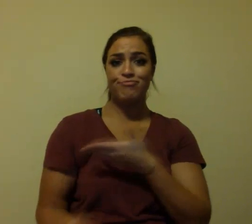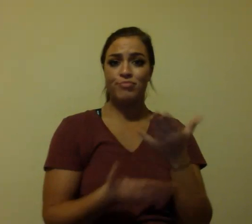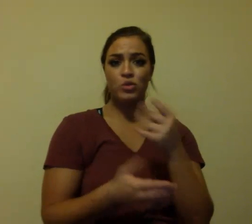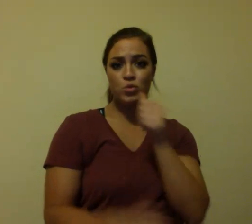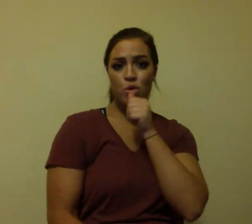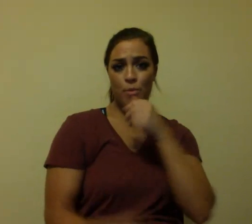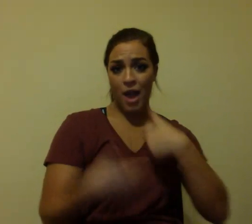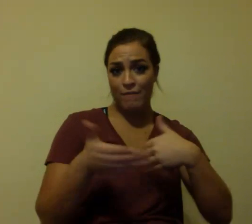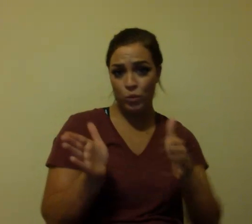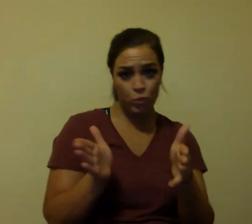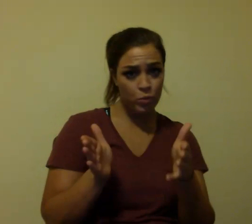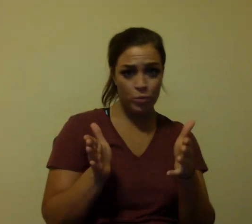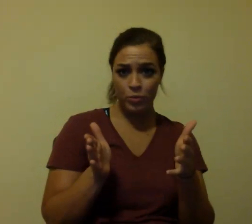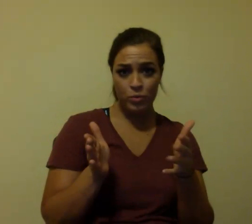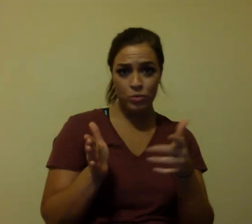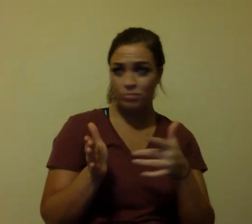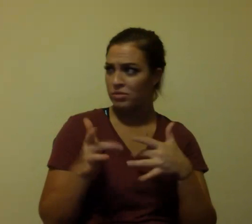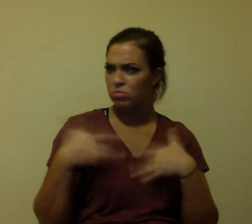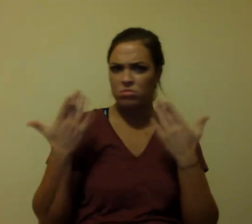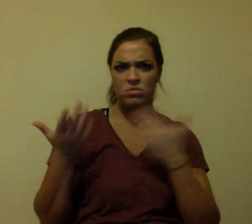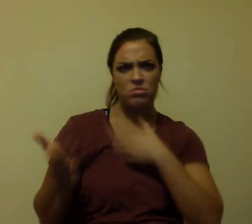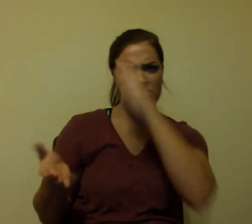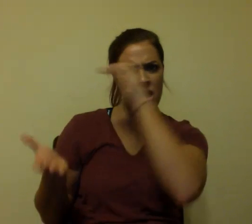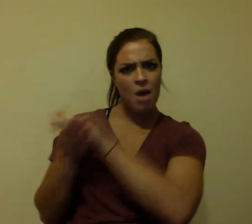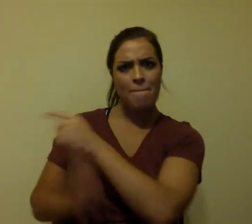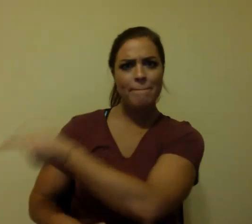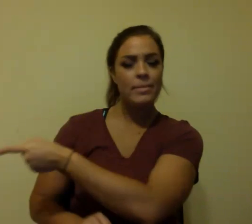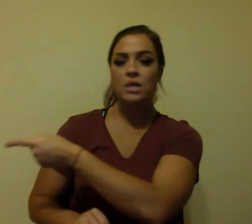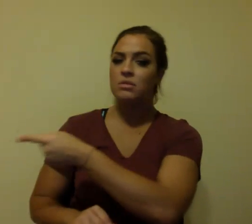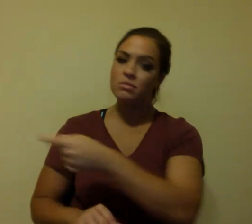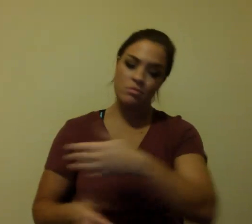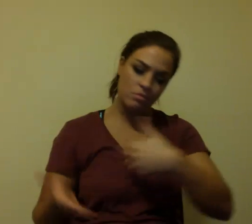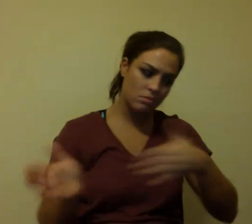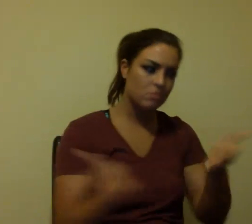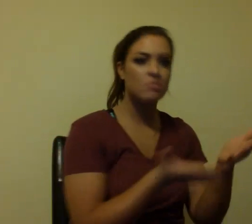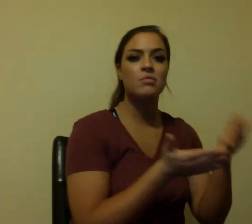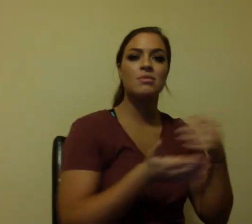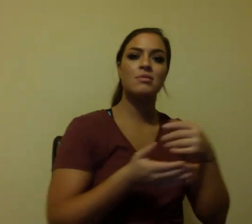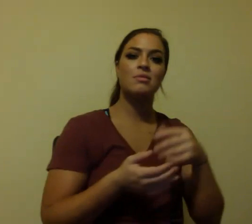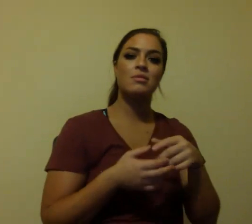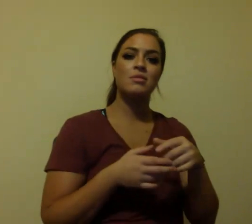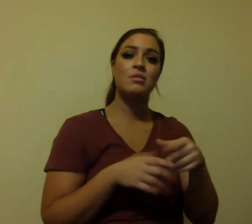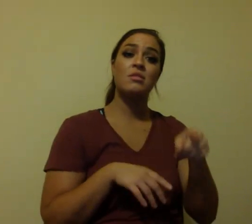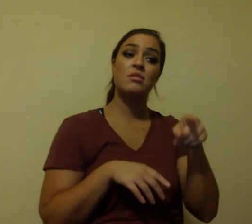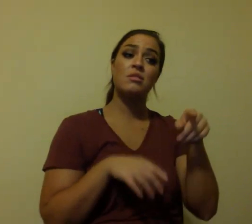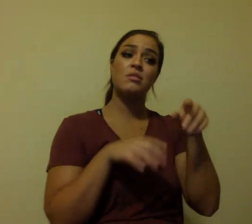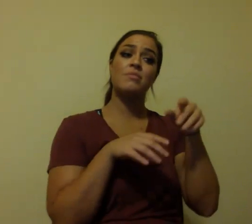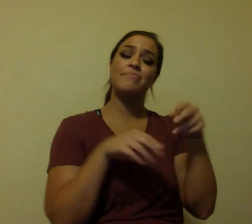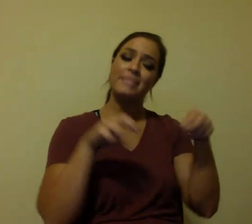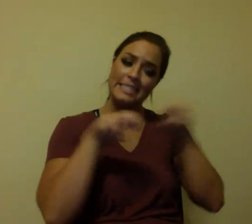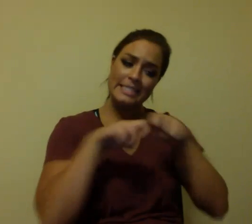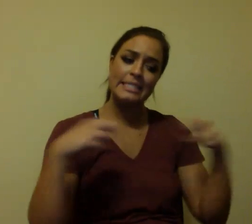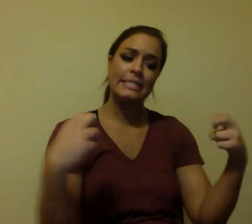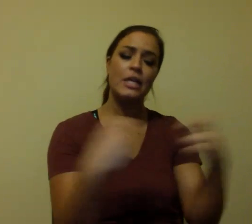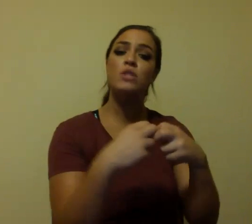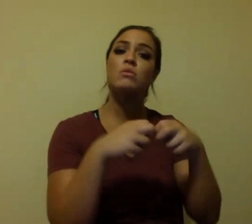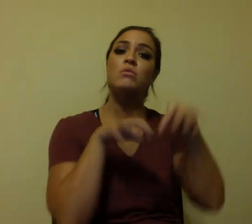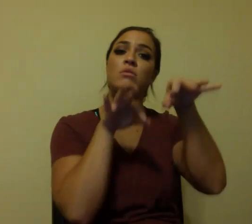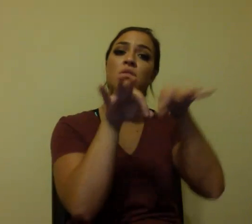and sat us down and explained to us that Lincoln, who was the most adventurous person I'd ever met, was gone.